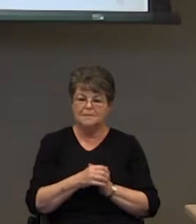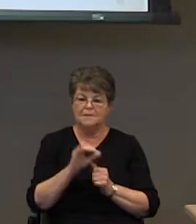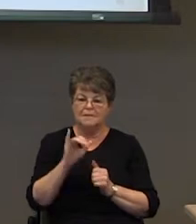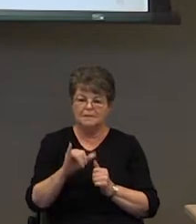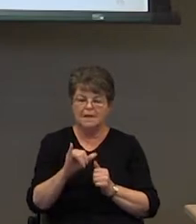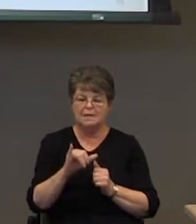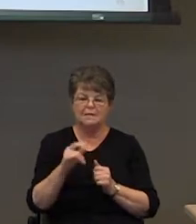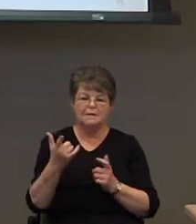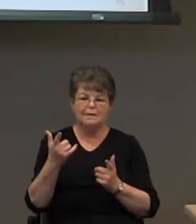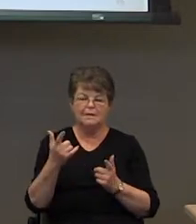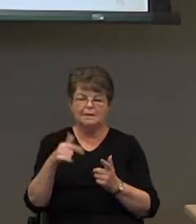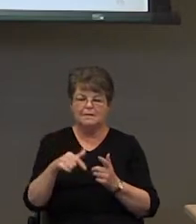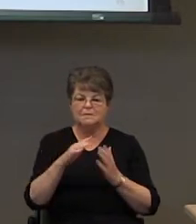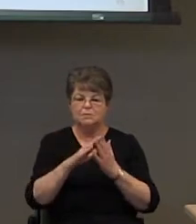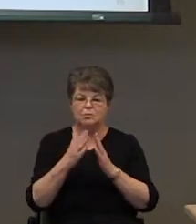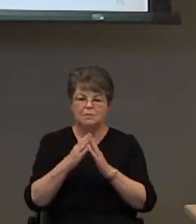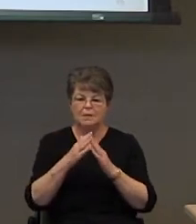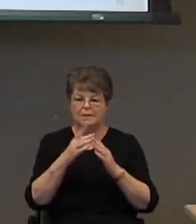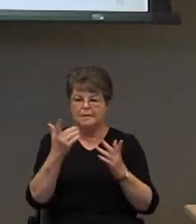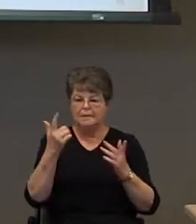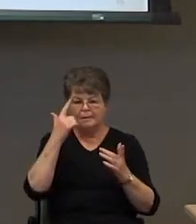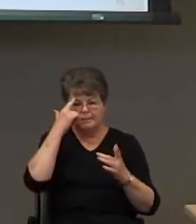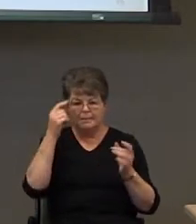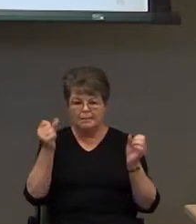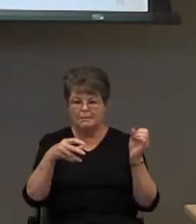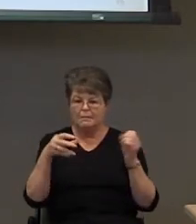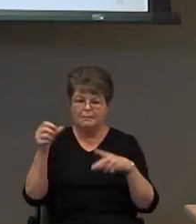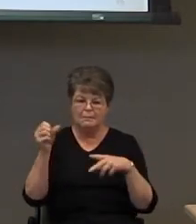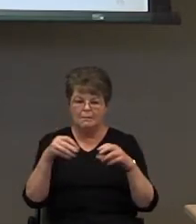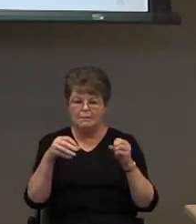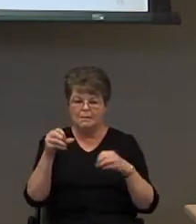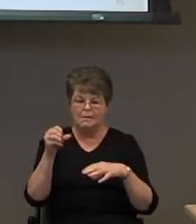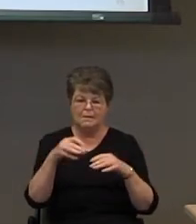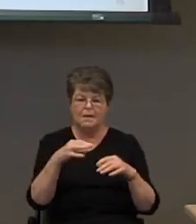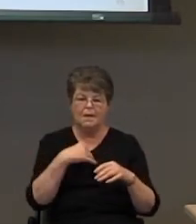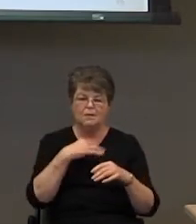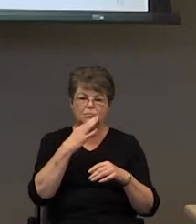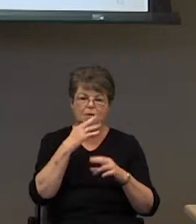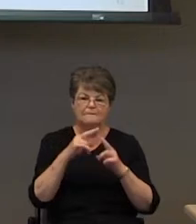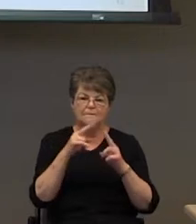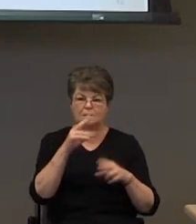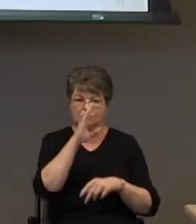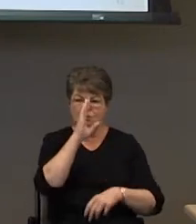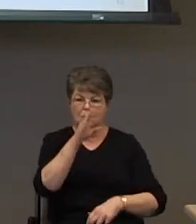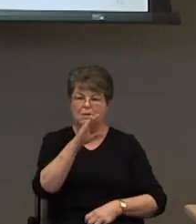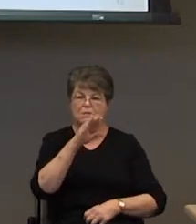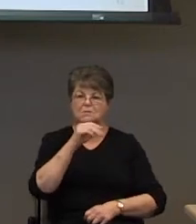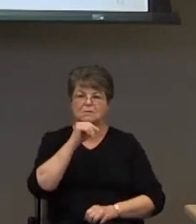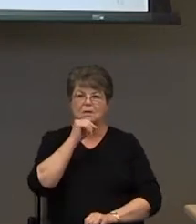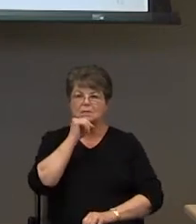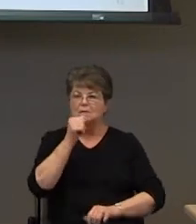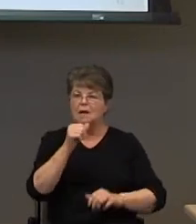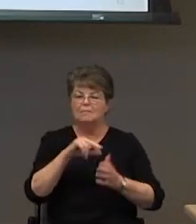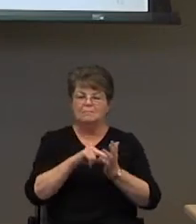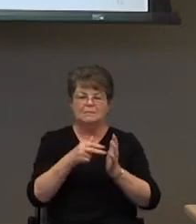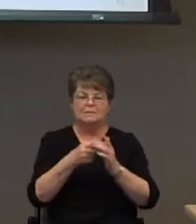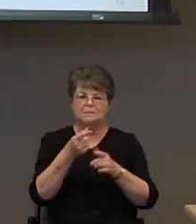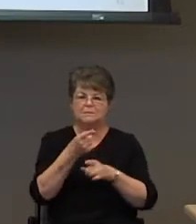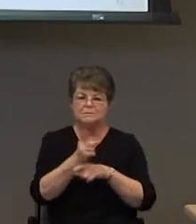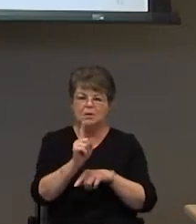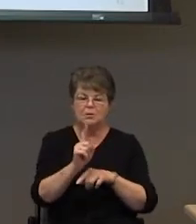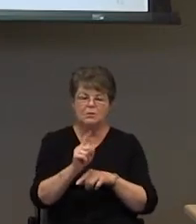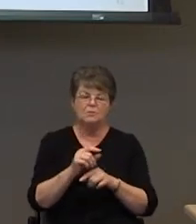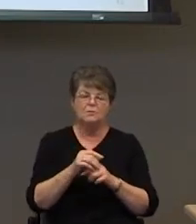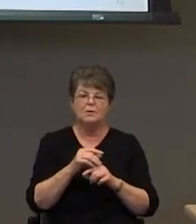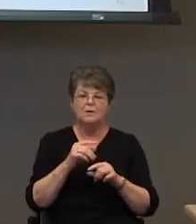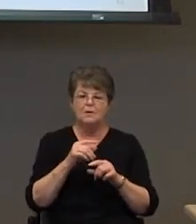This has been kicked around this community for quite a while, and if you've heard me talk before, you know I talk very directly, and it's not meant to be insulting or